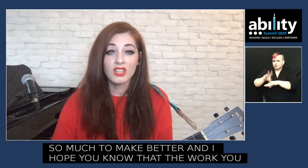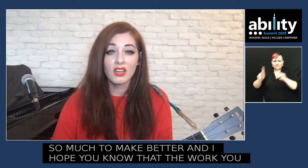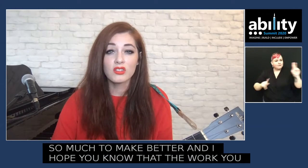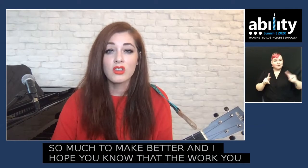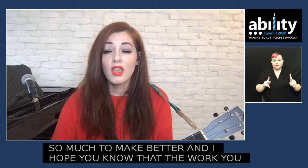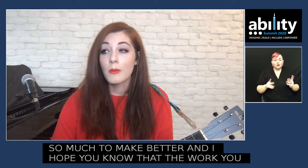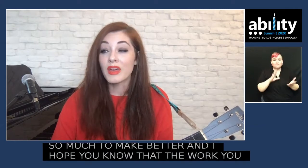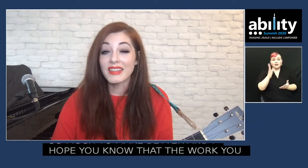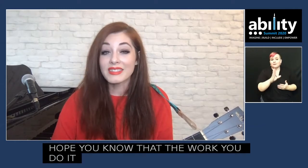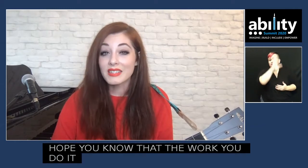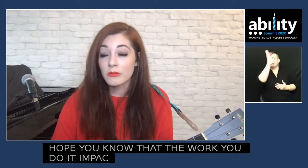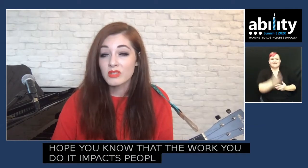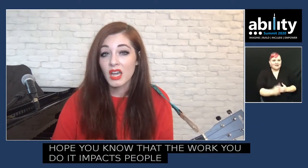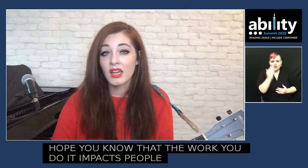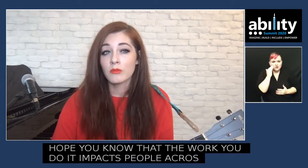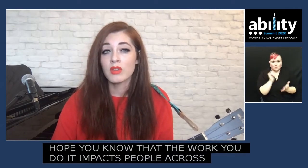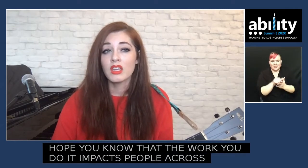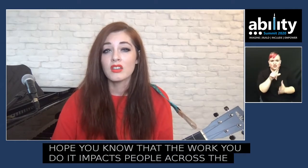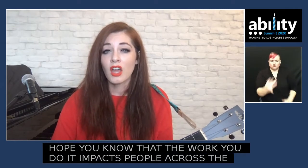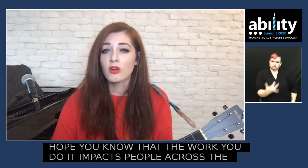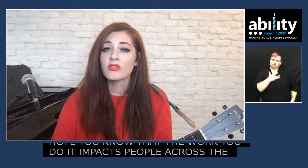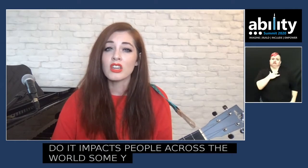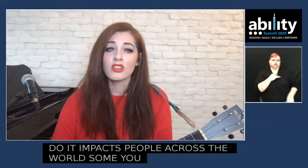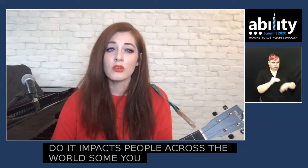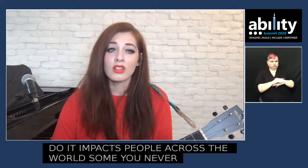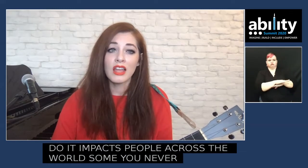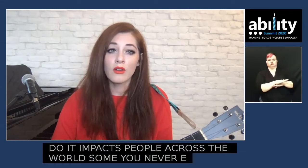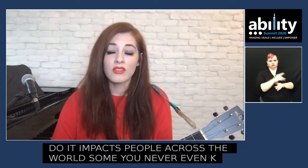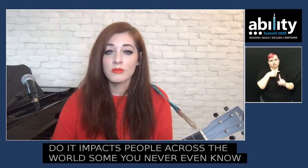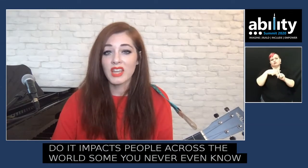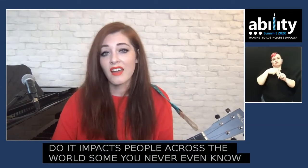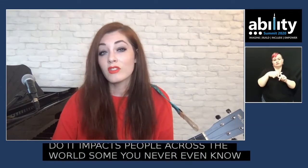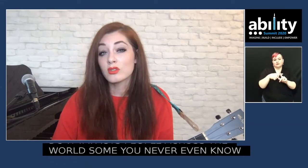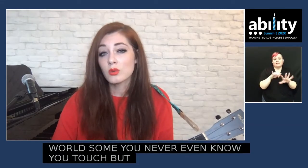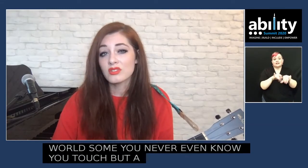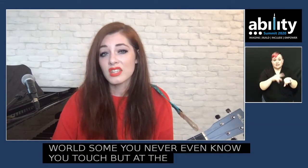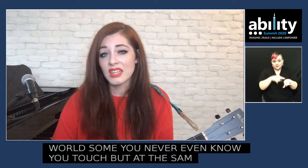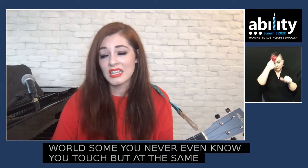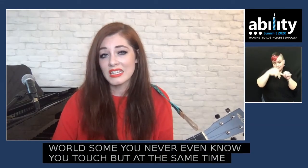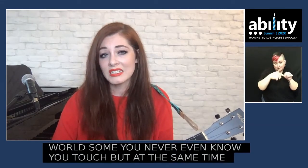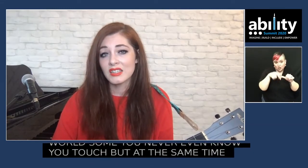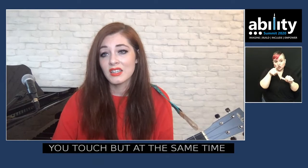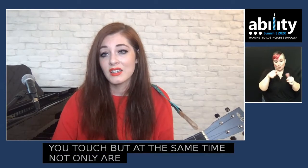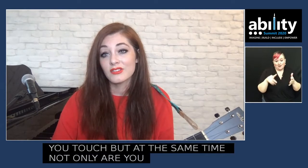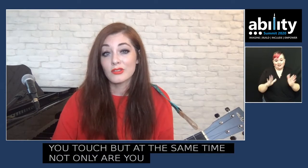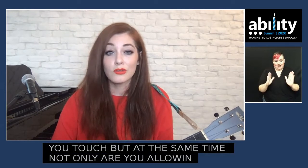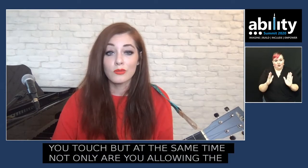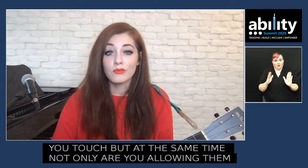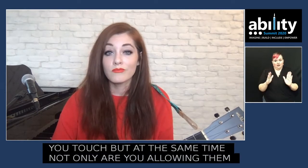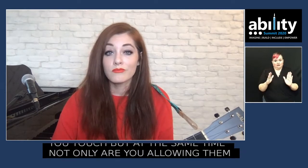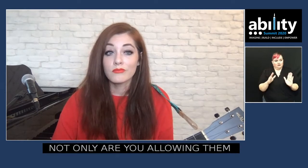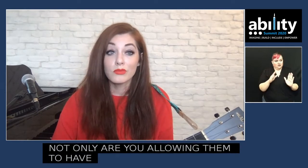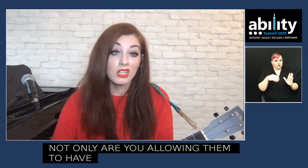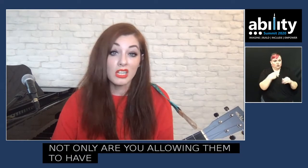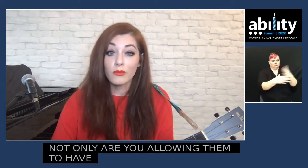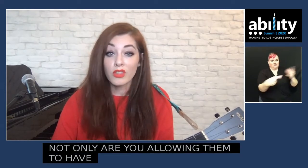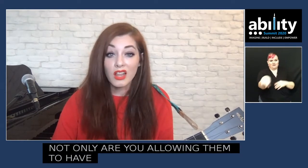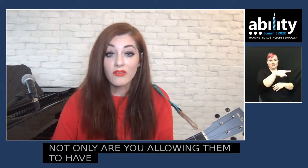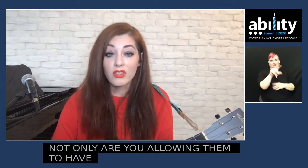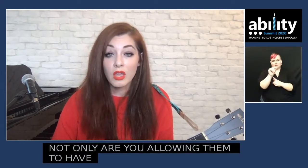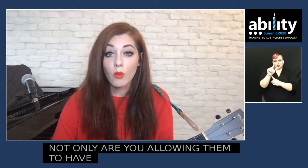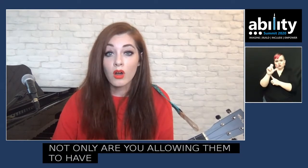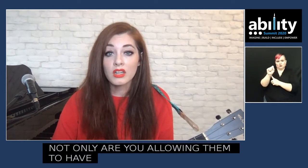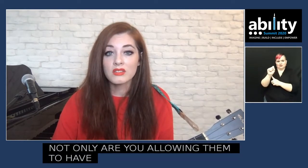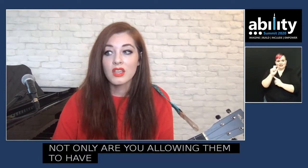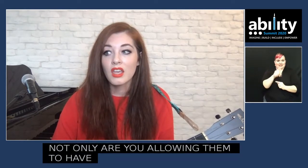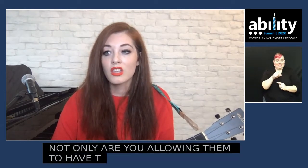know that you touch. But at the same time, not only are you allowing them to have the tools that they need to live the